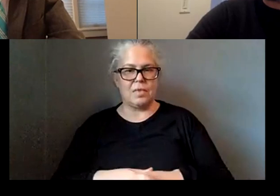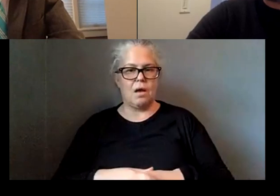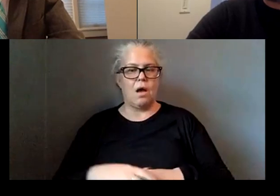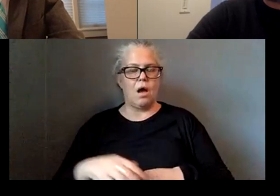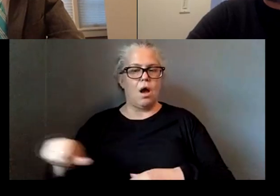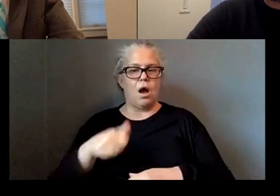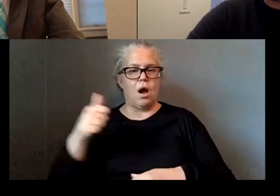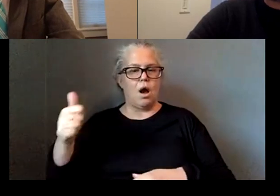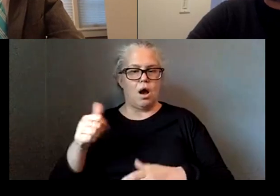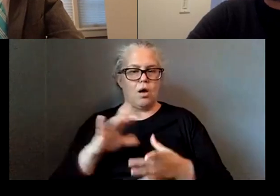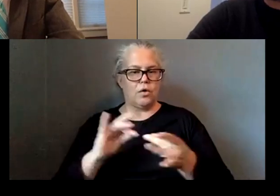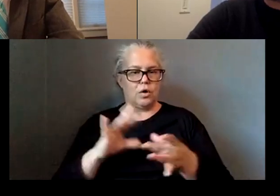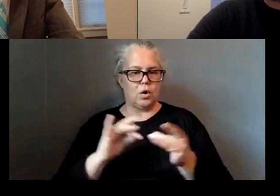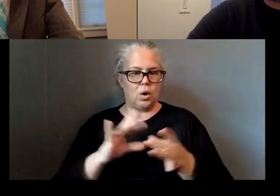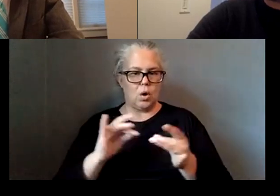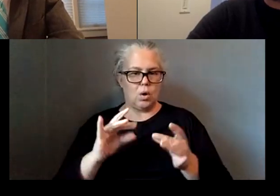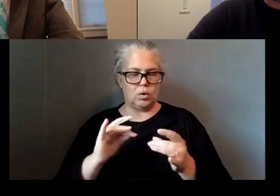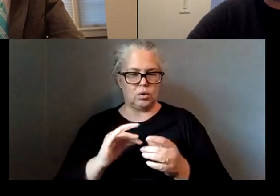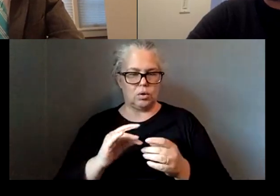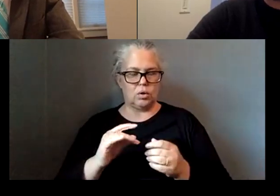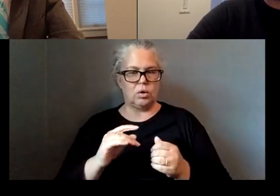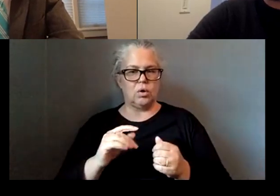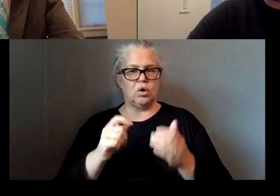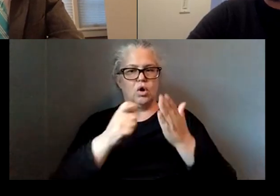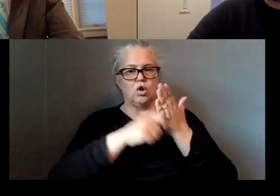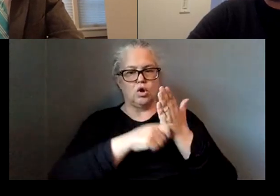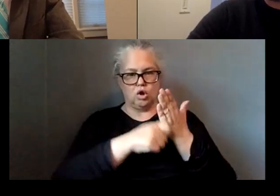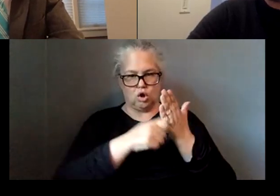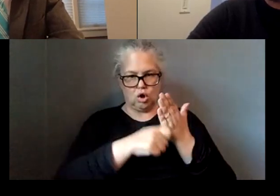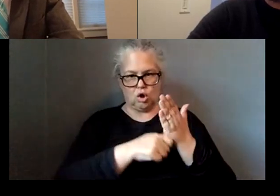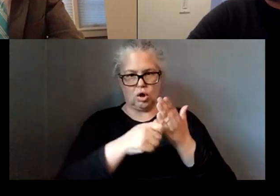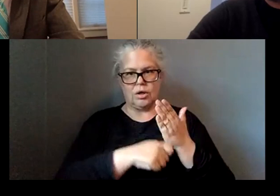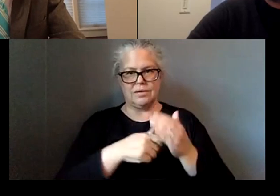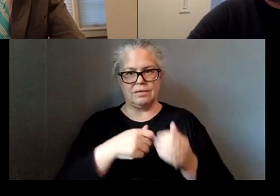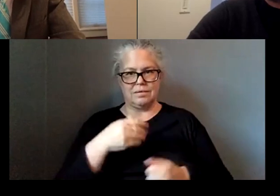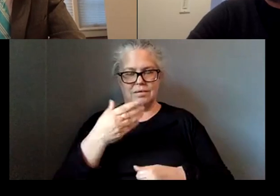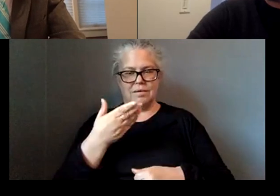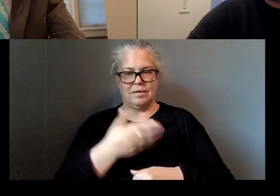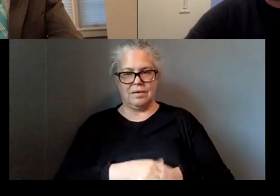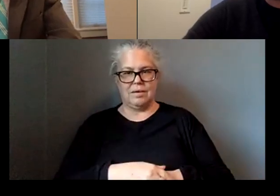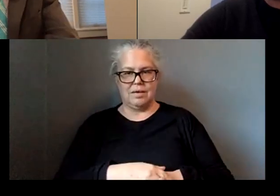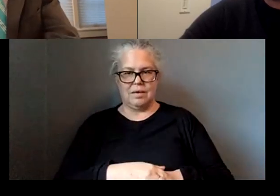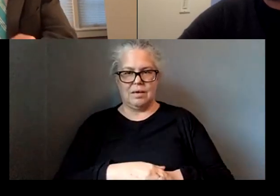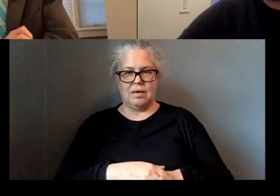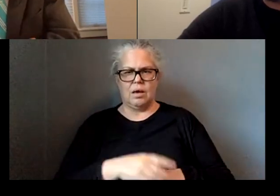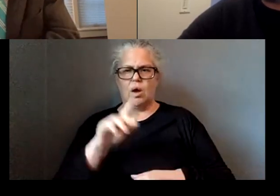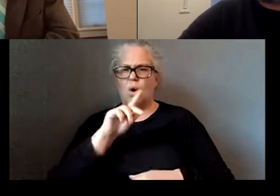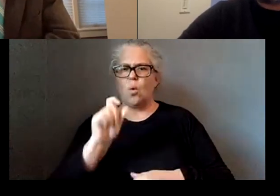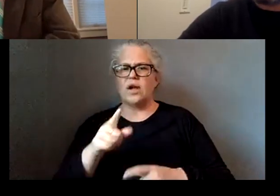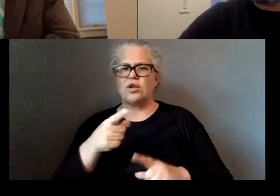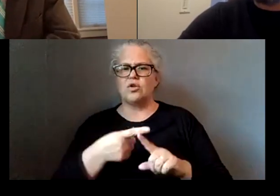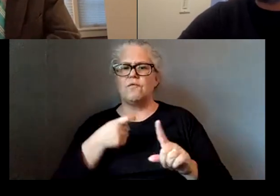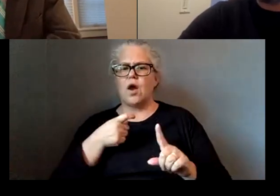the courses, the journals that they took while there. And a question